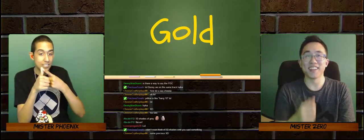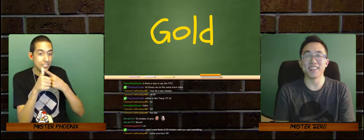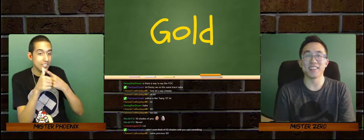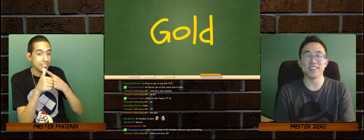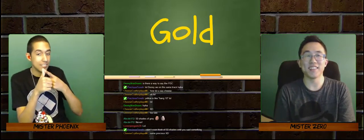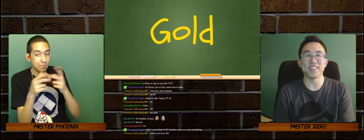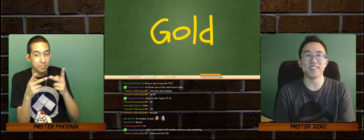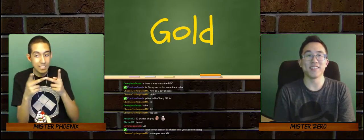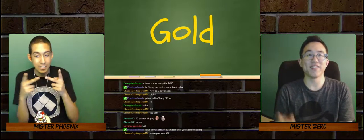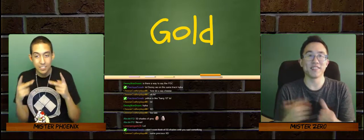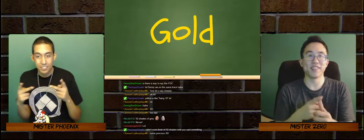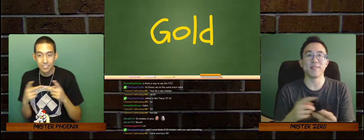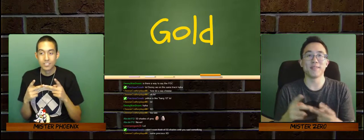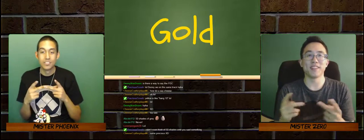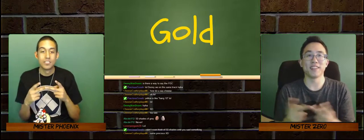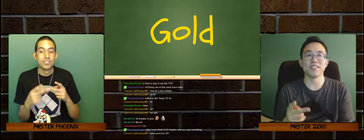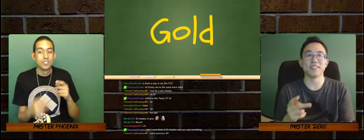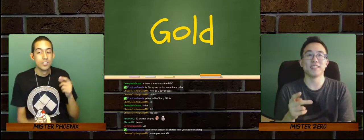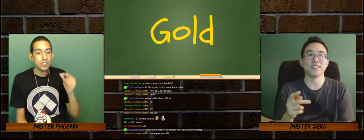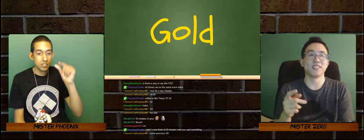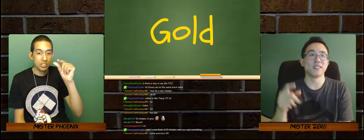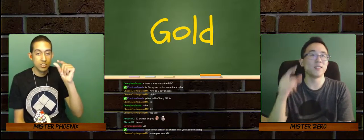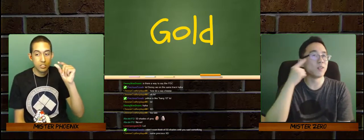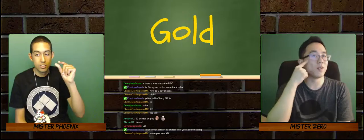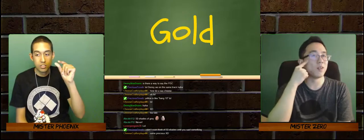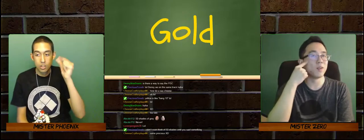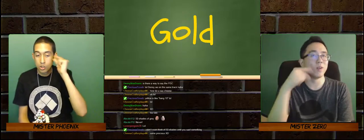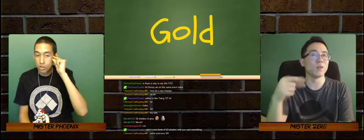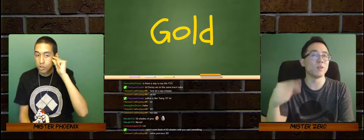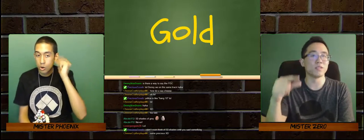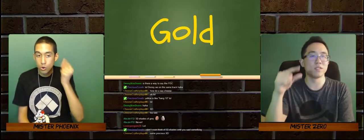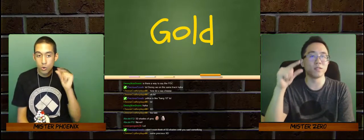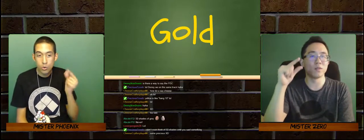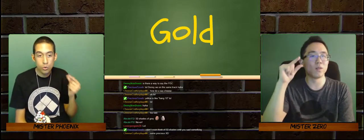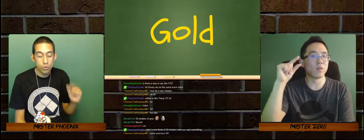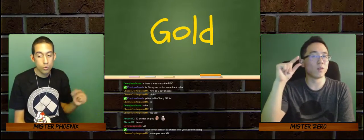First place, G,